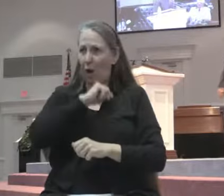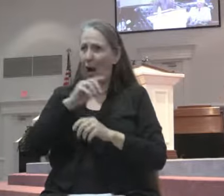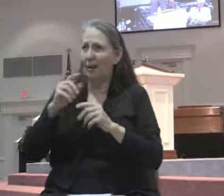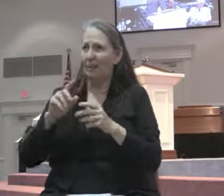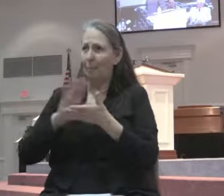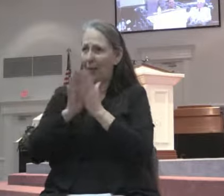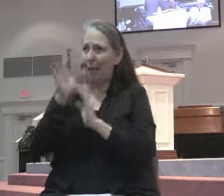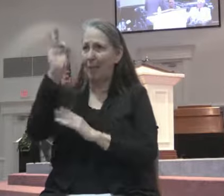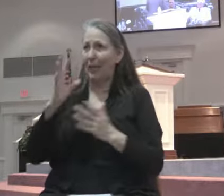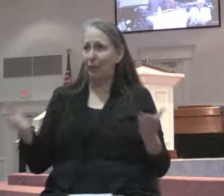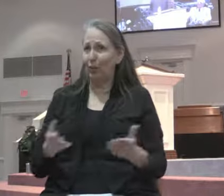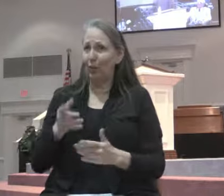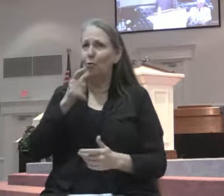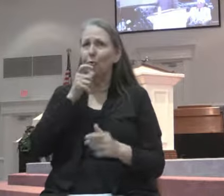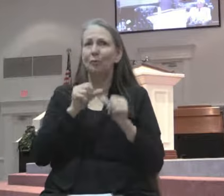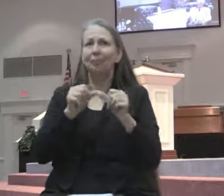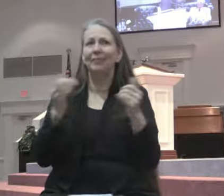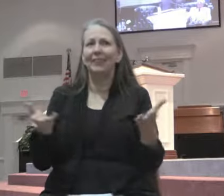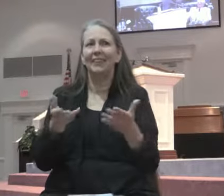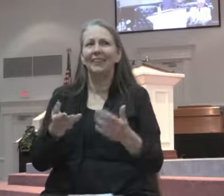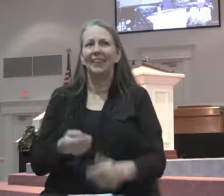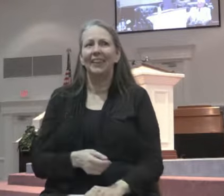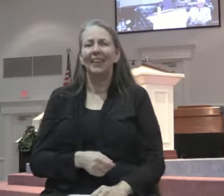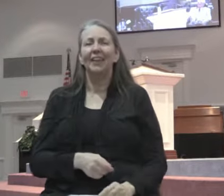talk about revival,